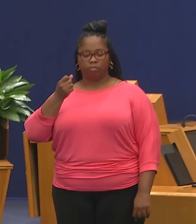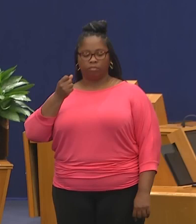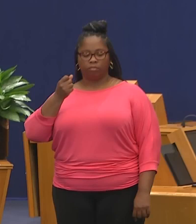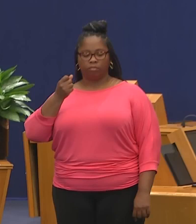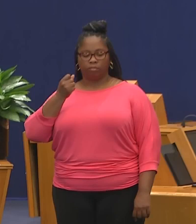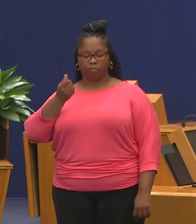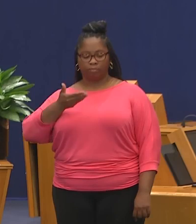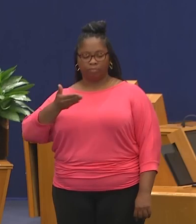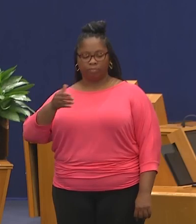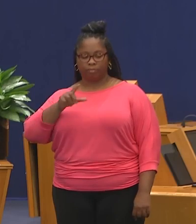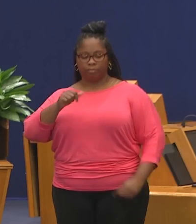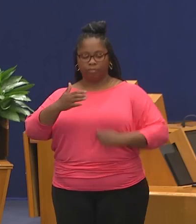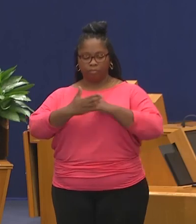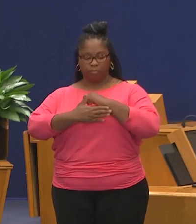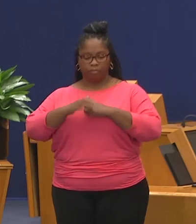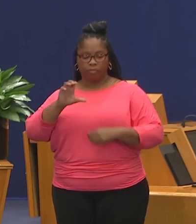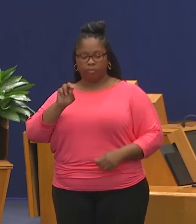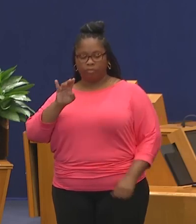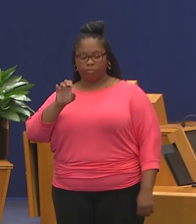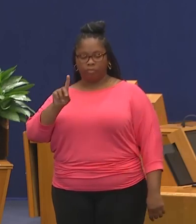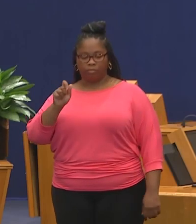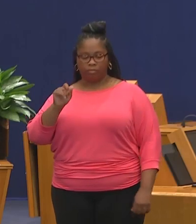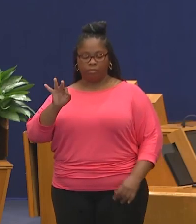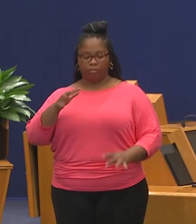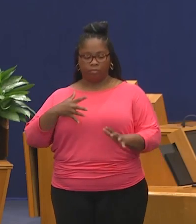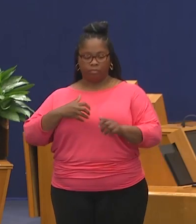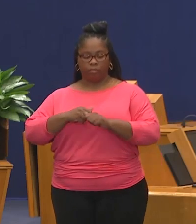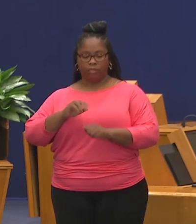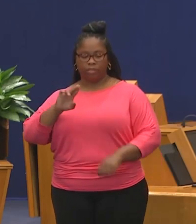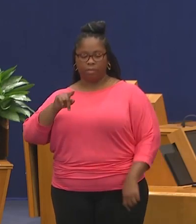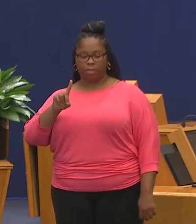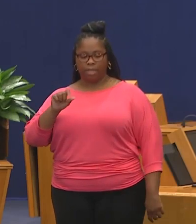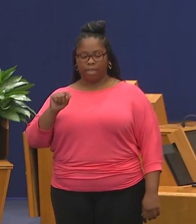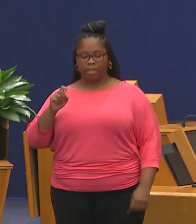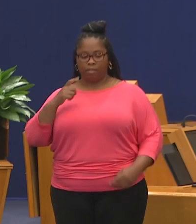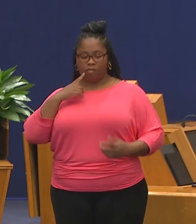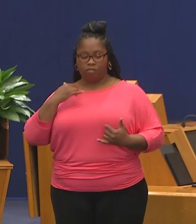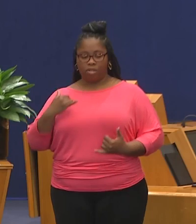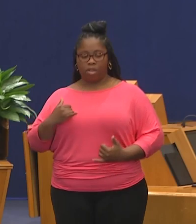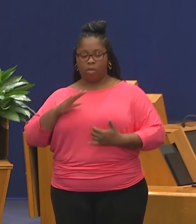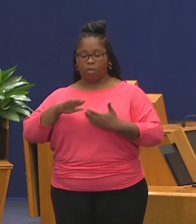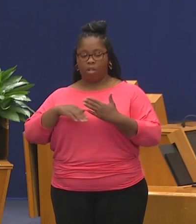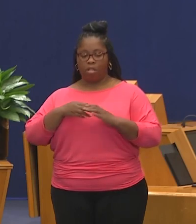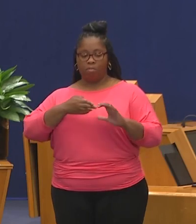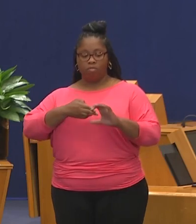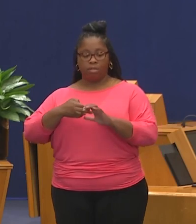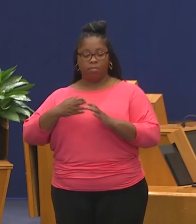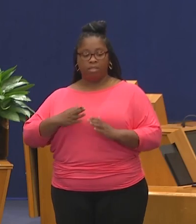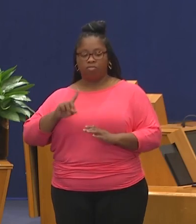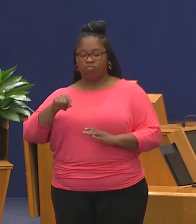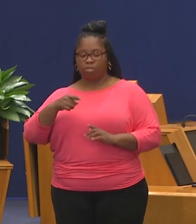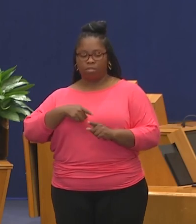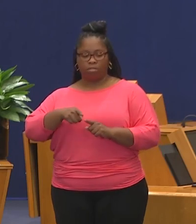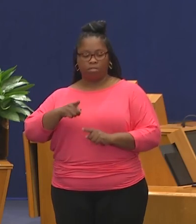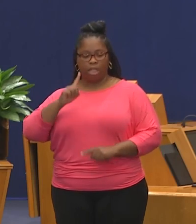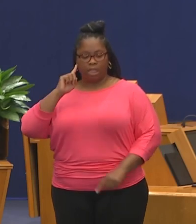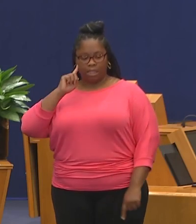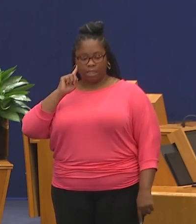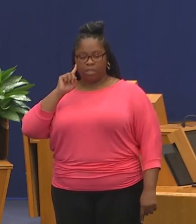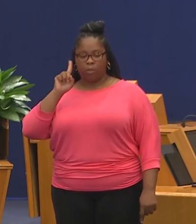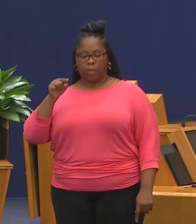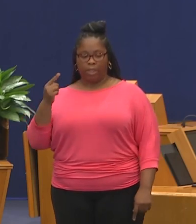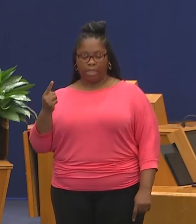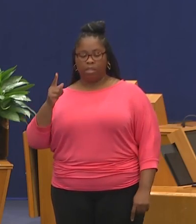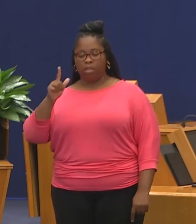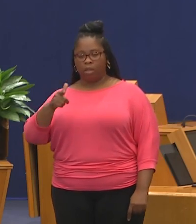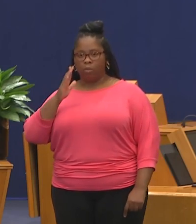by, and welcome to the LA County COVID-19 update. At this time, all participants are in a listen-only mode. Later, we will